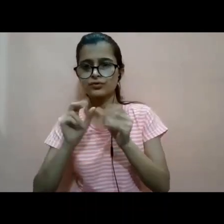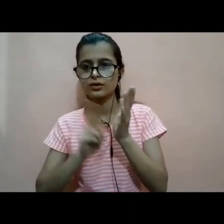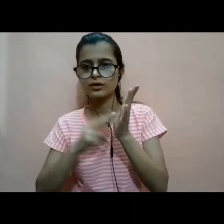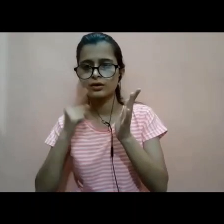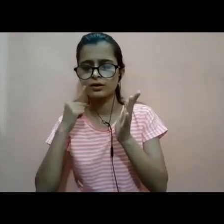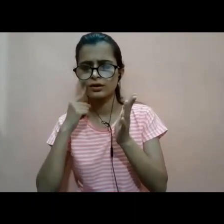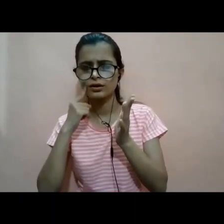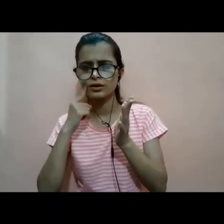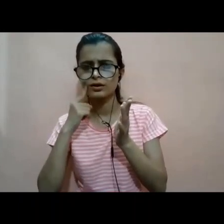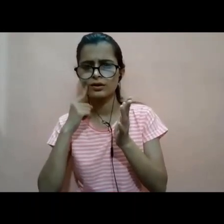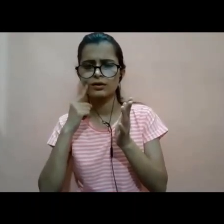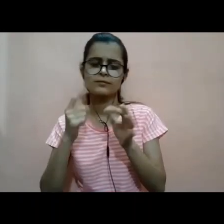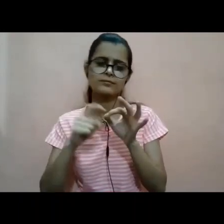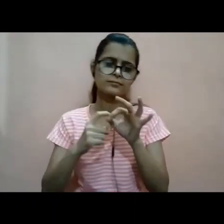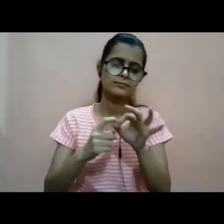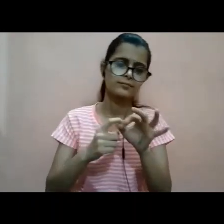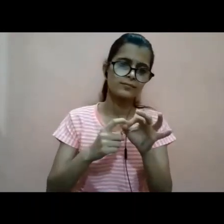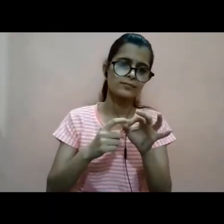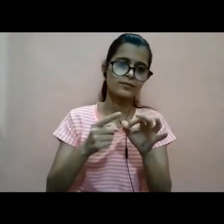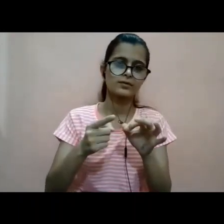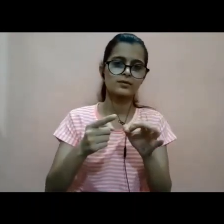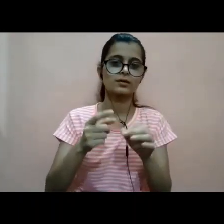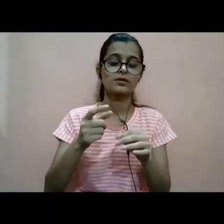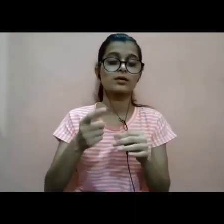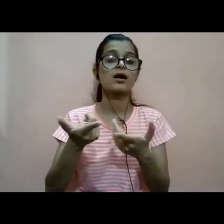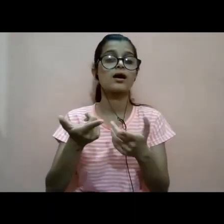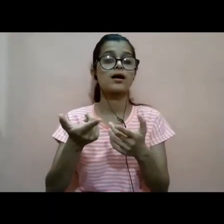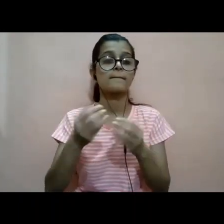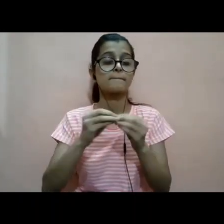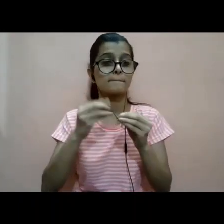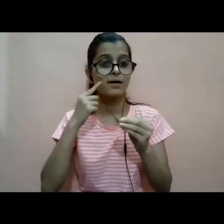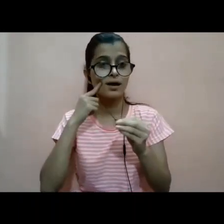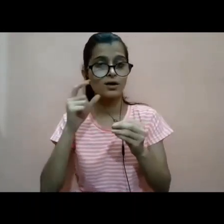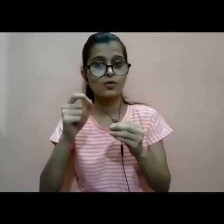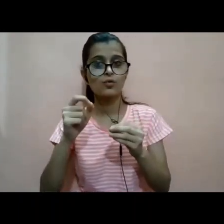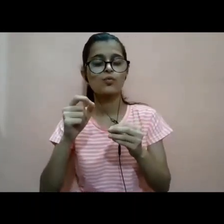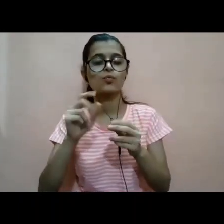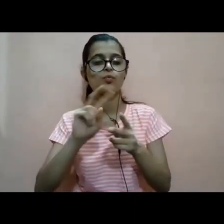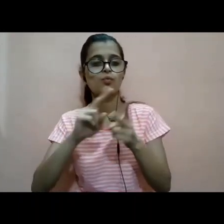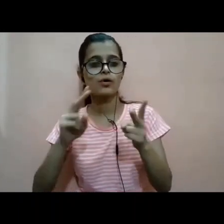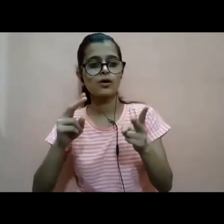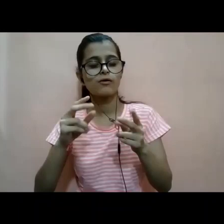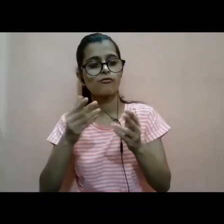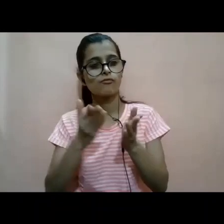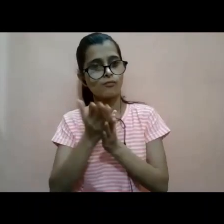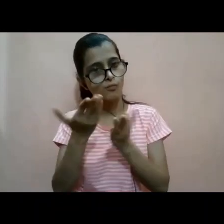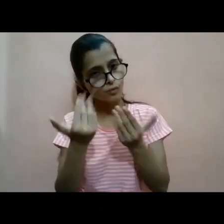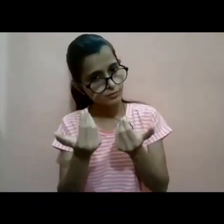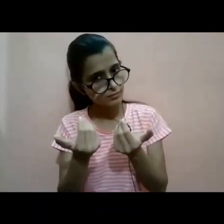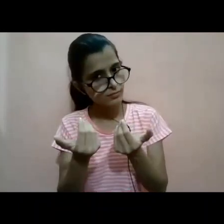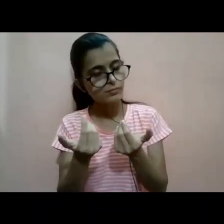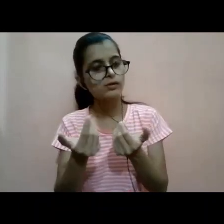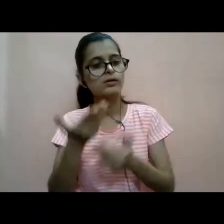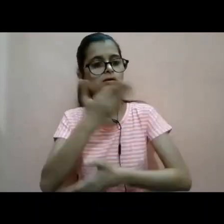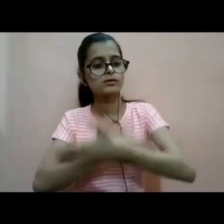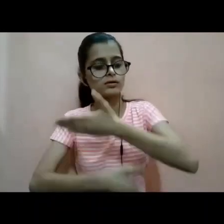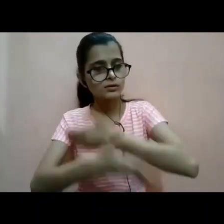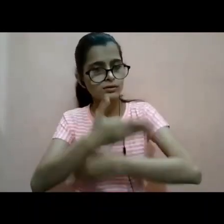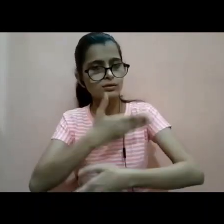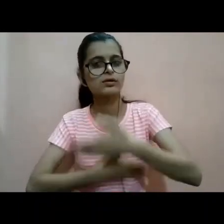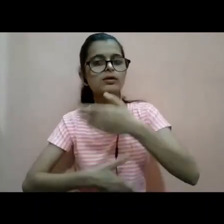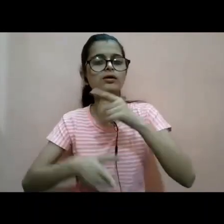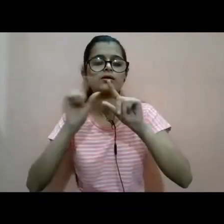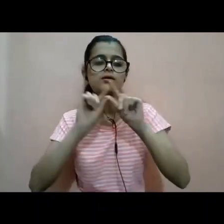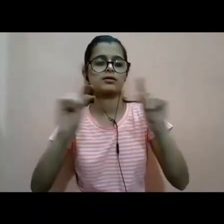Can desire, being a biopsychosocial phenomenon, become a hindrance to the experiences of disability, which often is